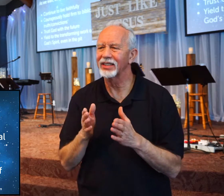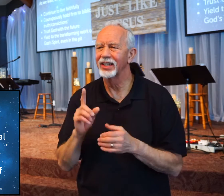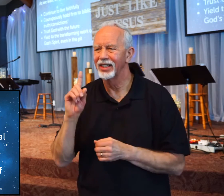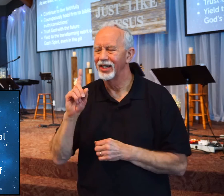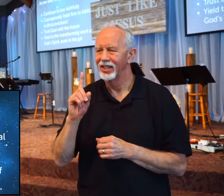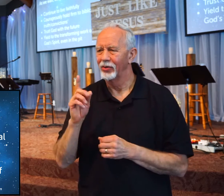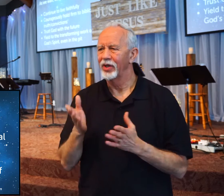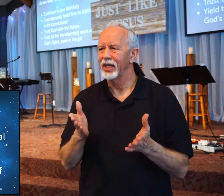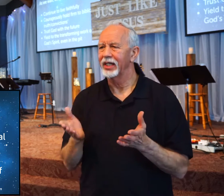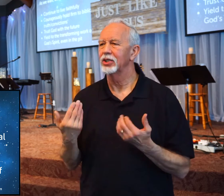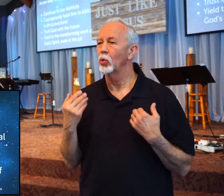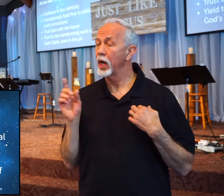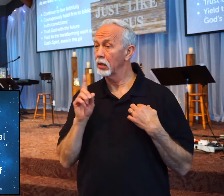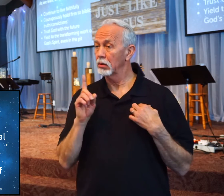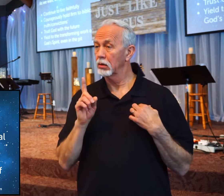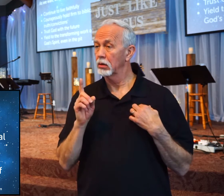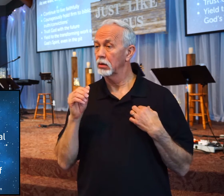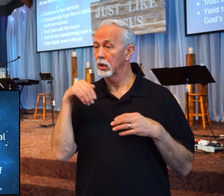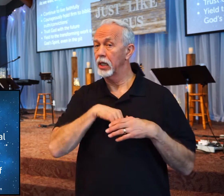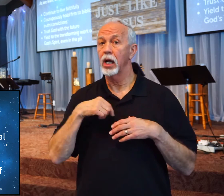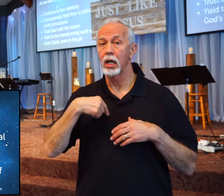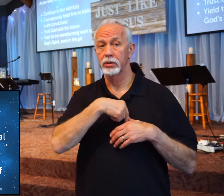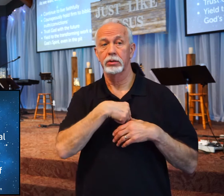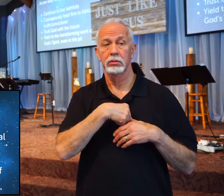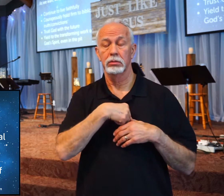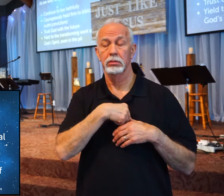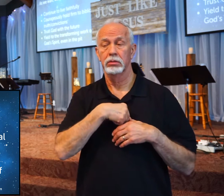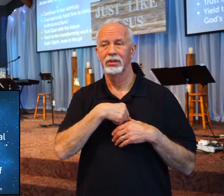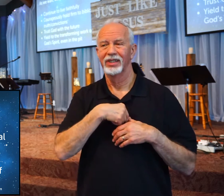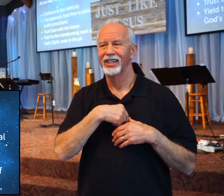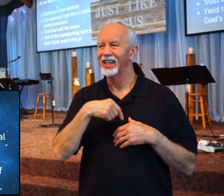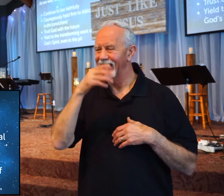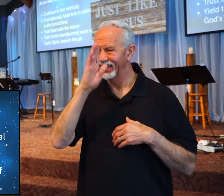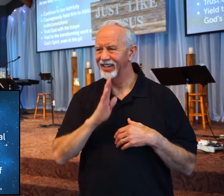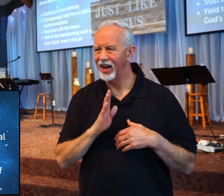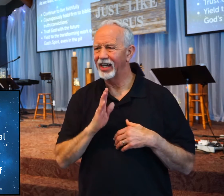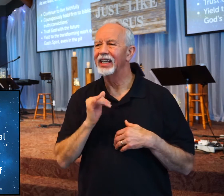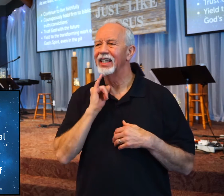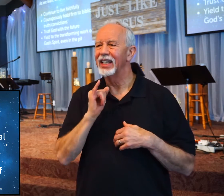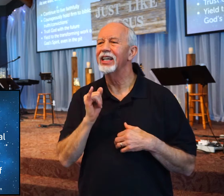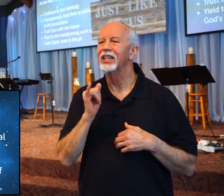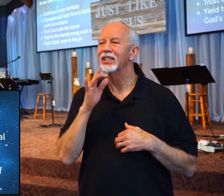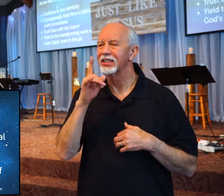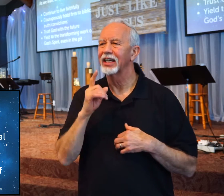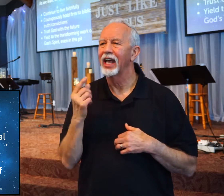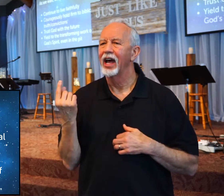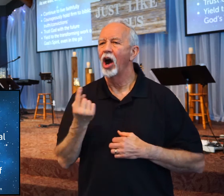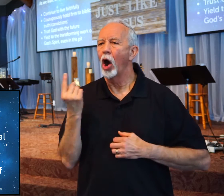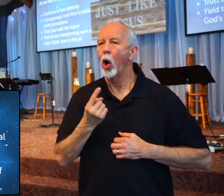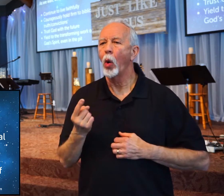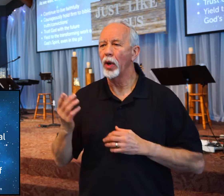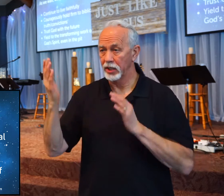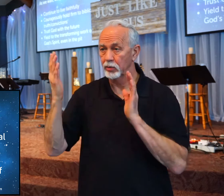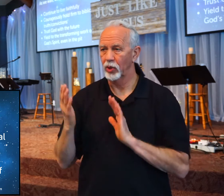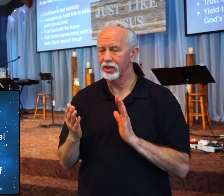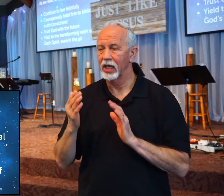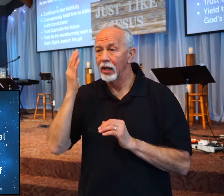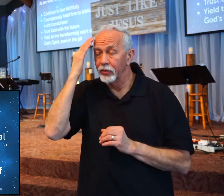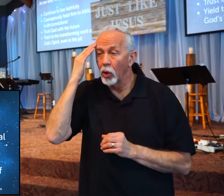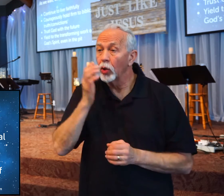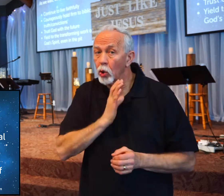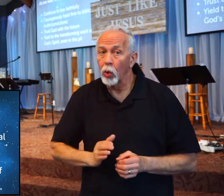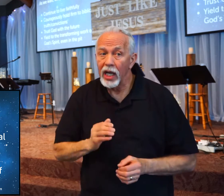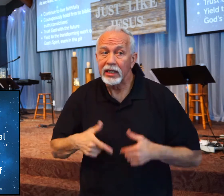he's where? He's in us. And as God, he is ever present. And so we understand that Christ lives in